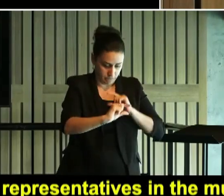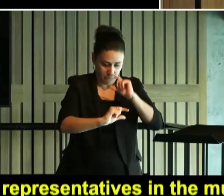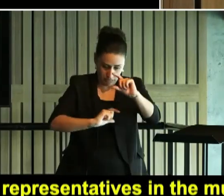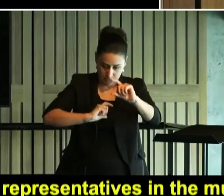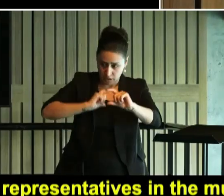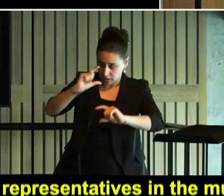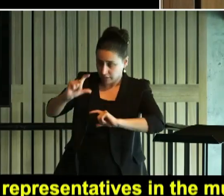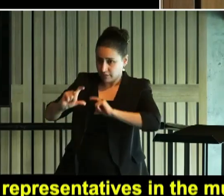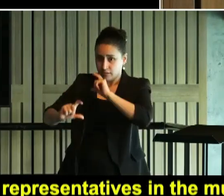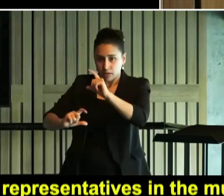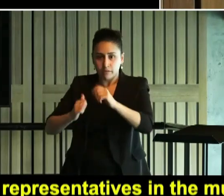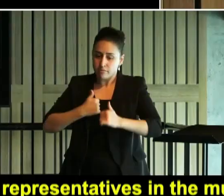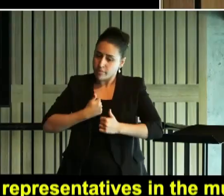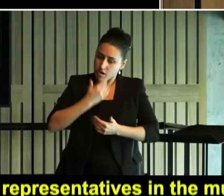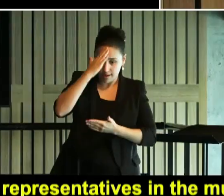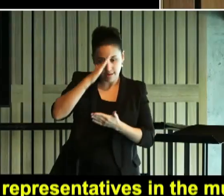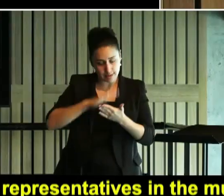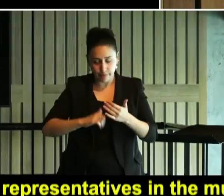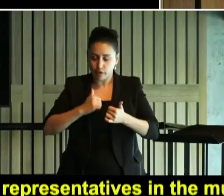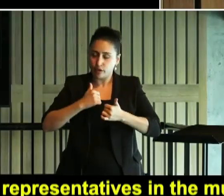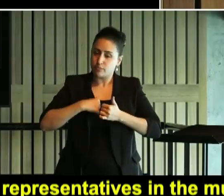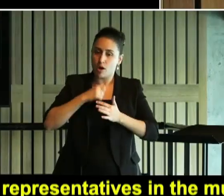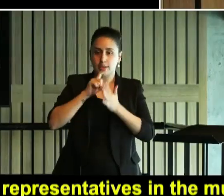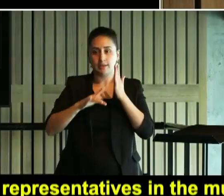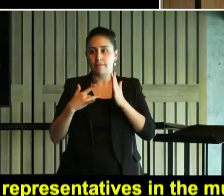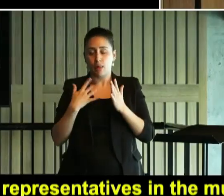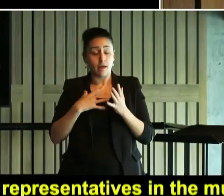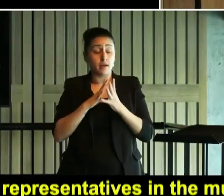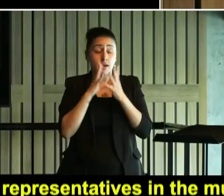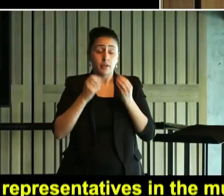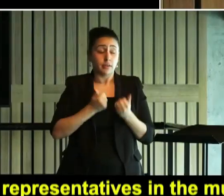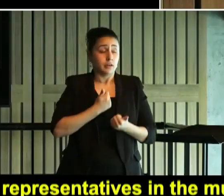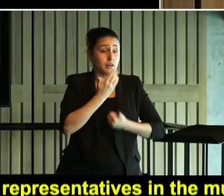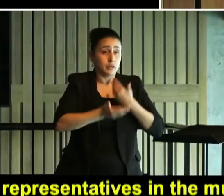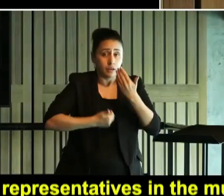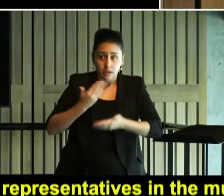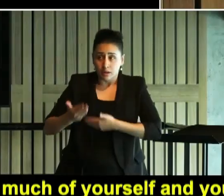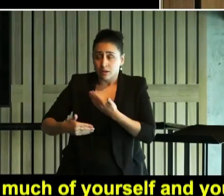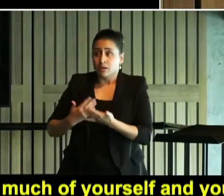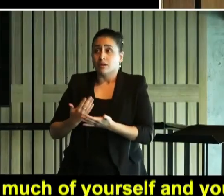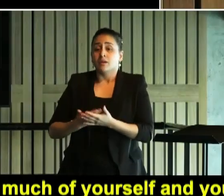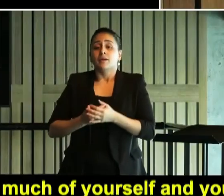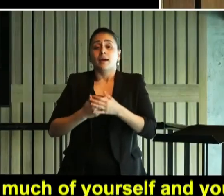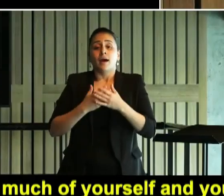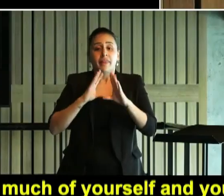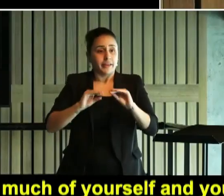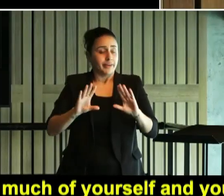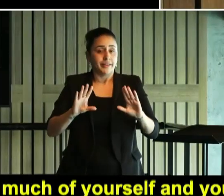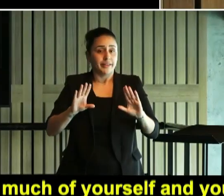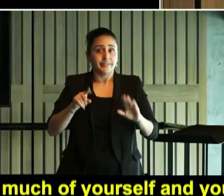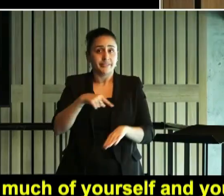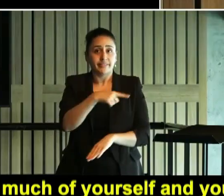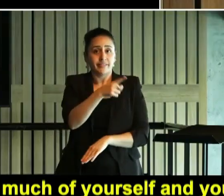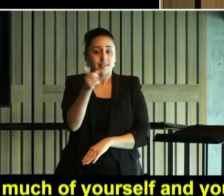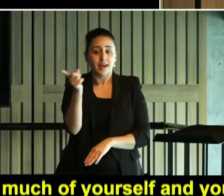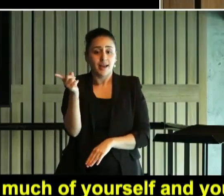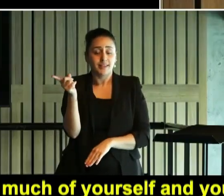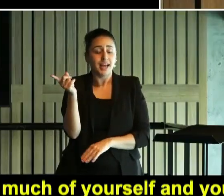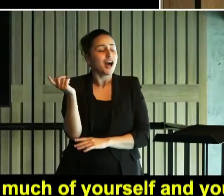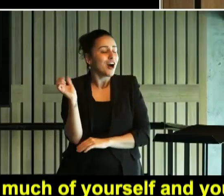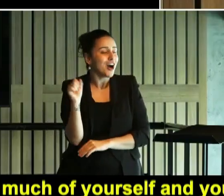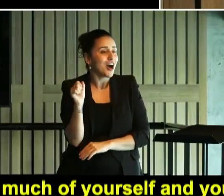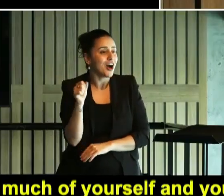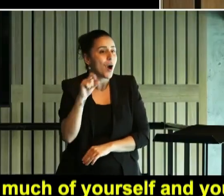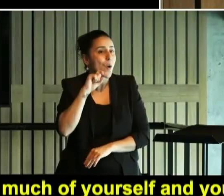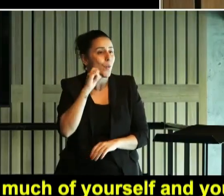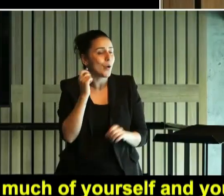your personal experience of being disabled and the experiences of others. And then they say, yes,